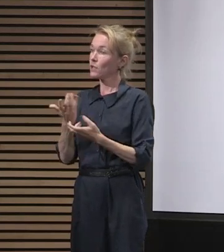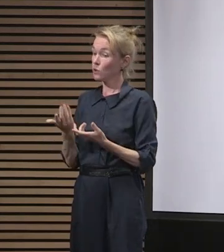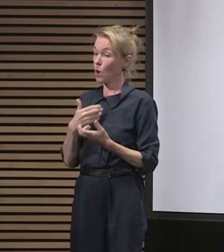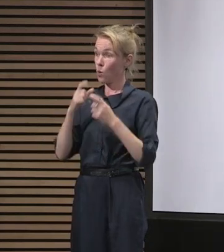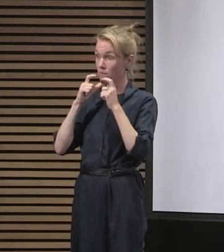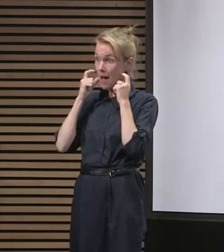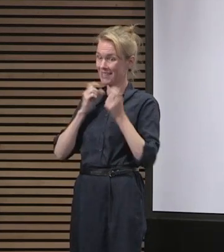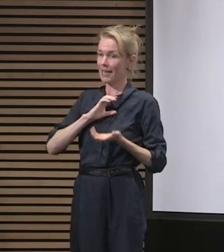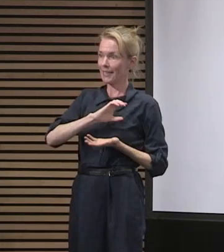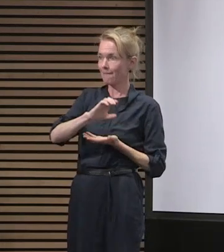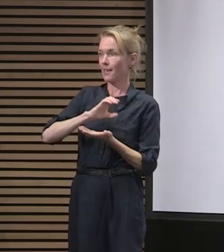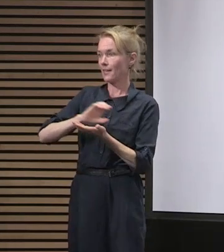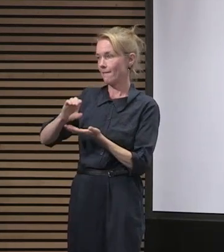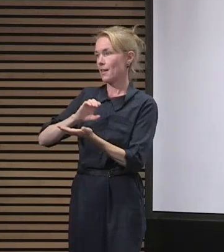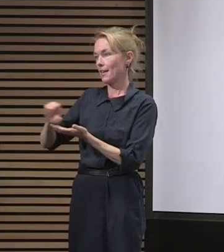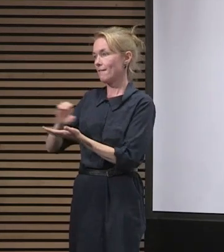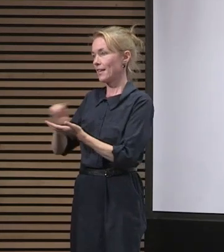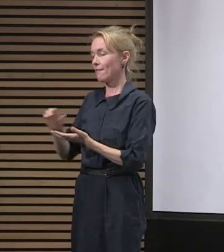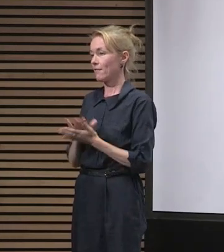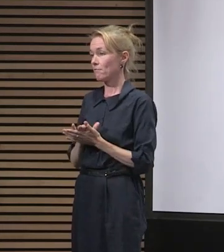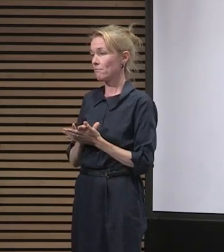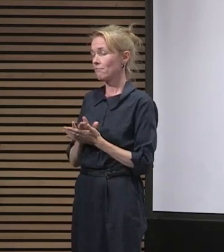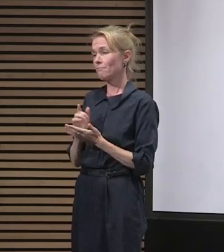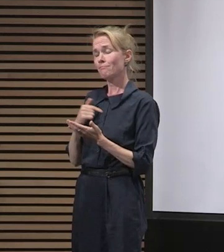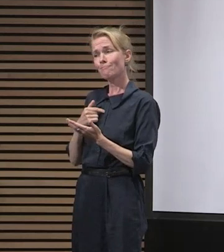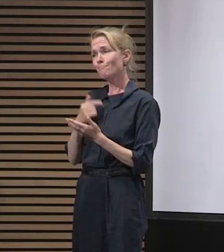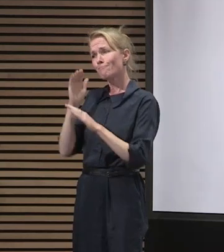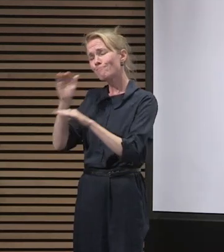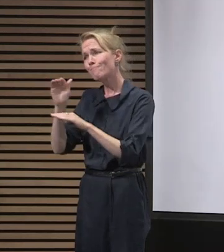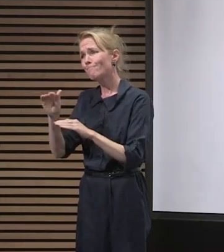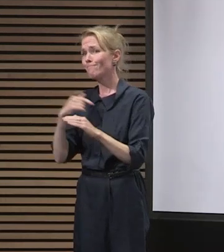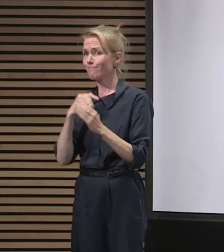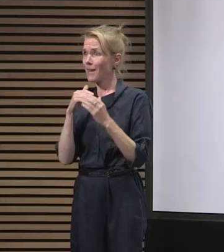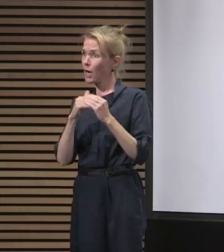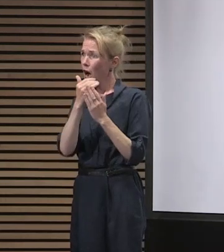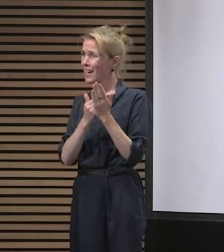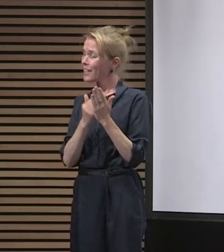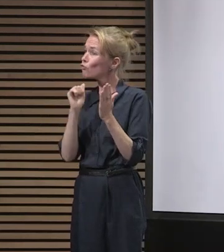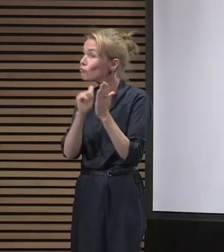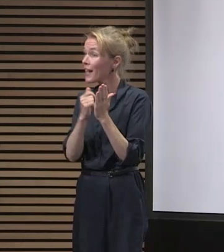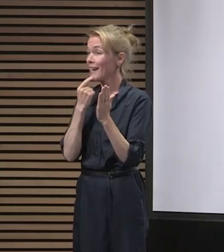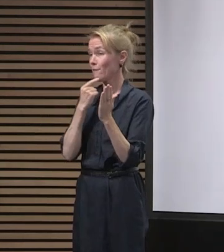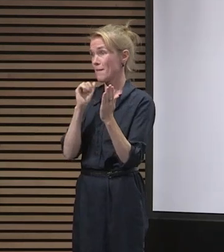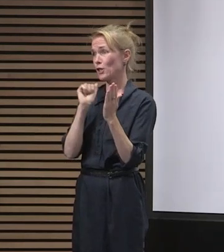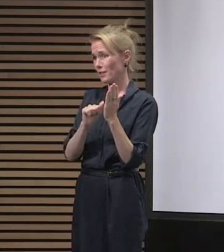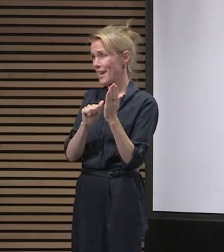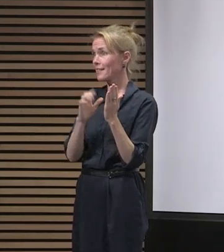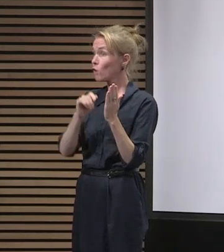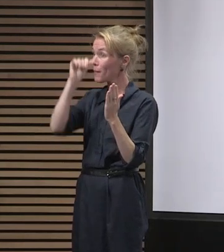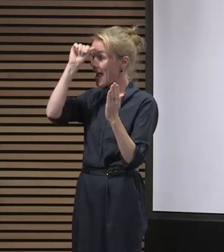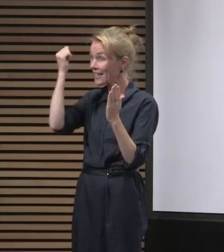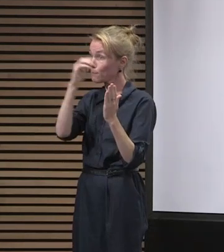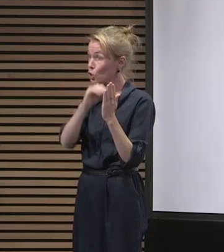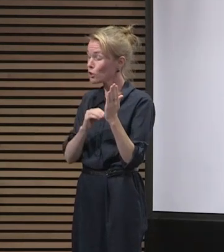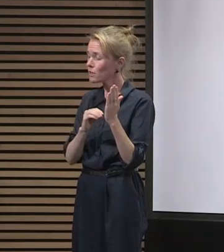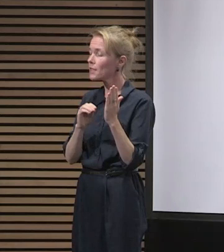to contradict what is in the guidelines, because I think the advice in the guidelines is very good and it's based on the best evidence. However, we also want